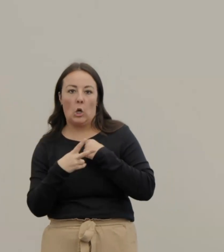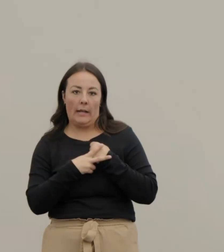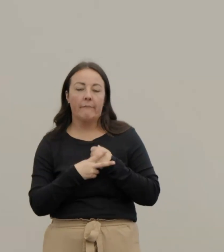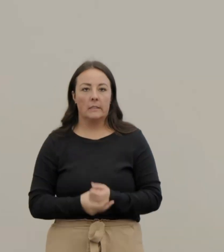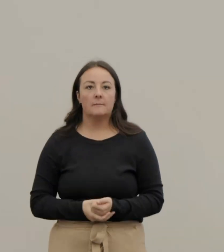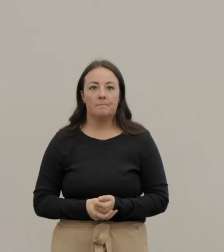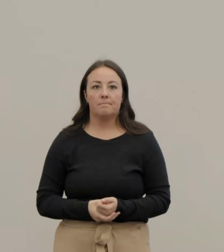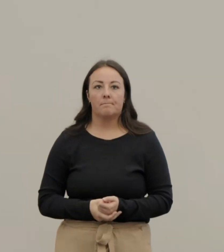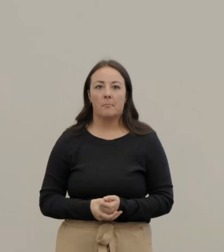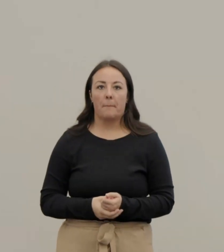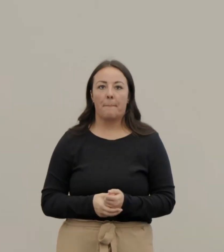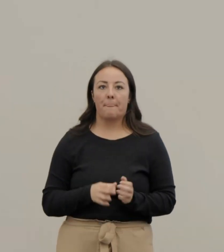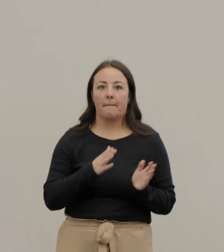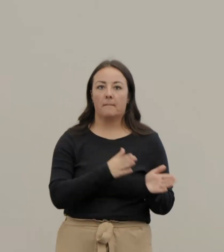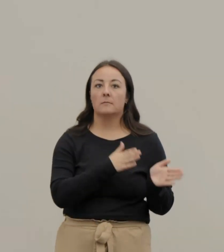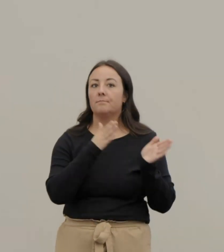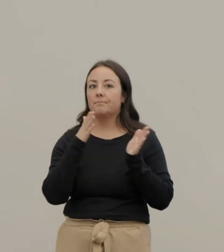option.